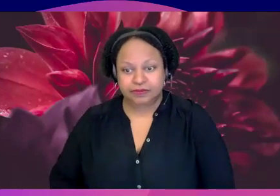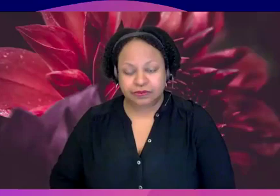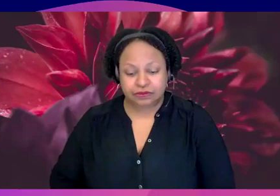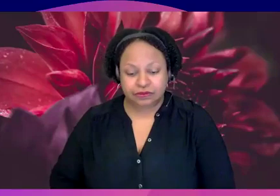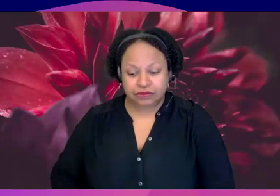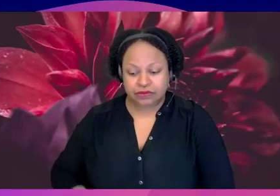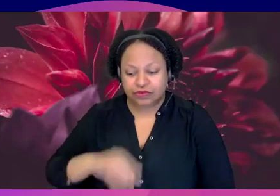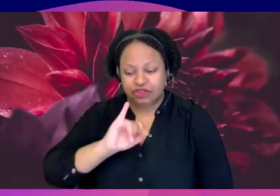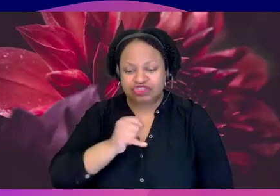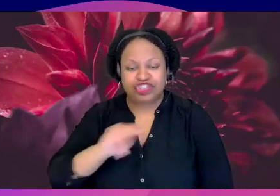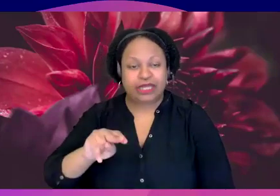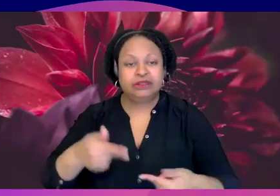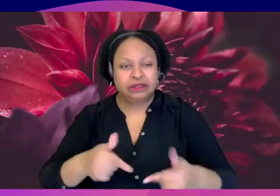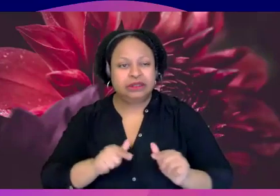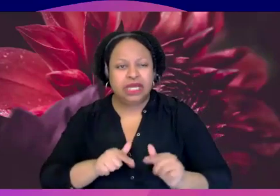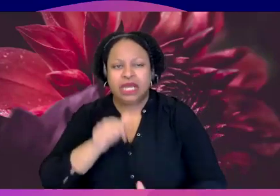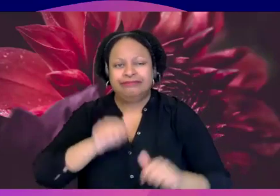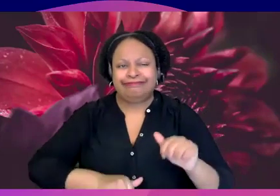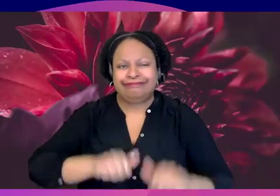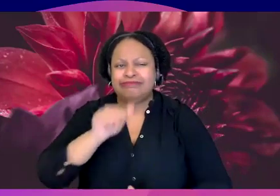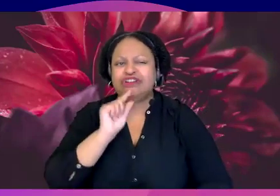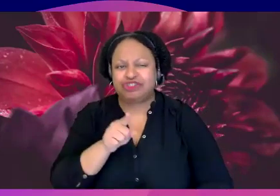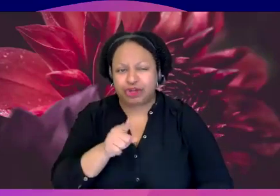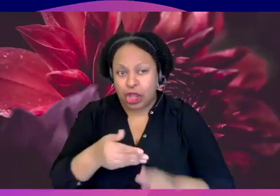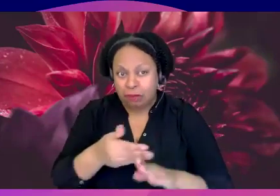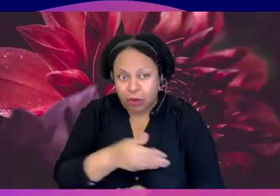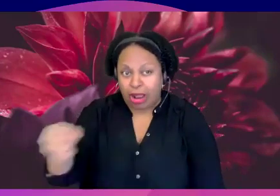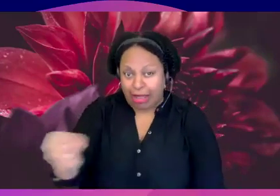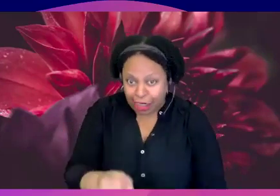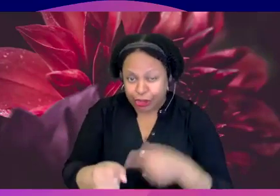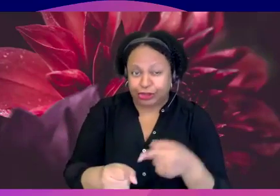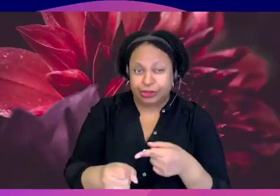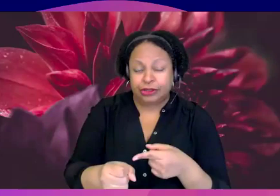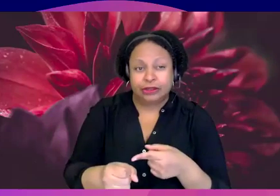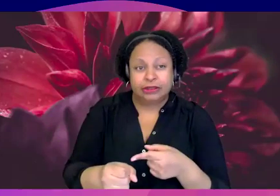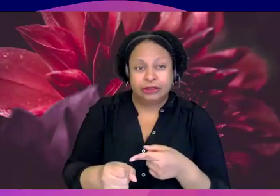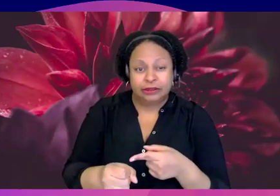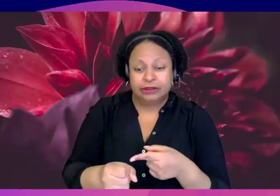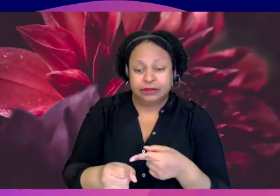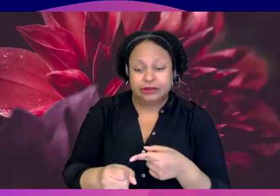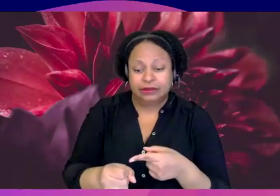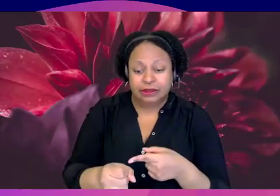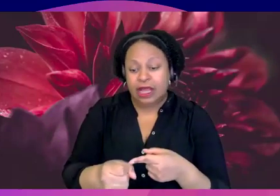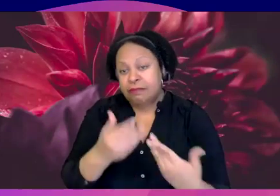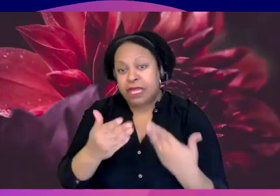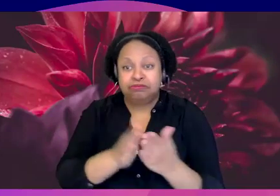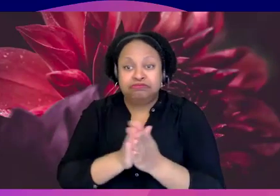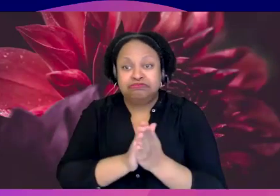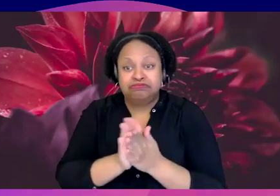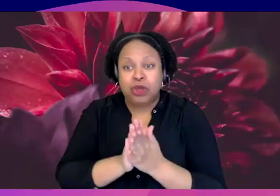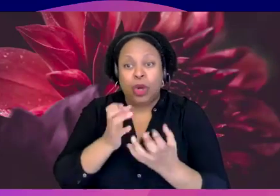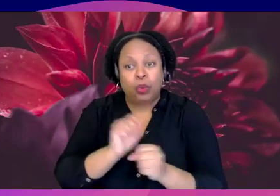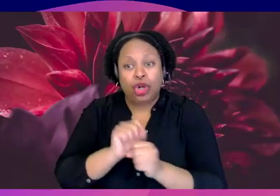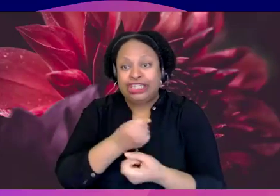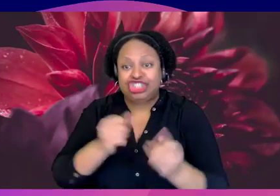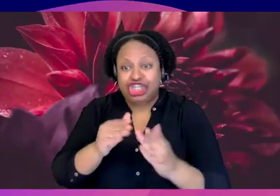I'm not sure if the individual meant like before they're hired on, kind of like you might be interested in working in a shelter. Here's some